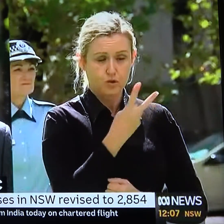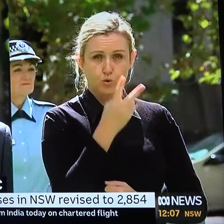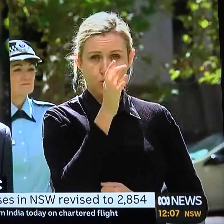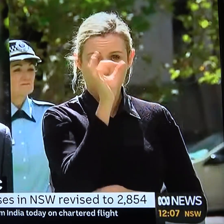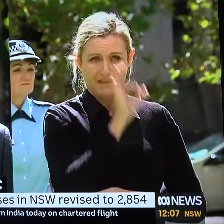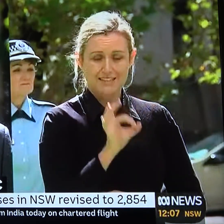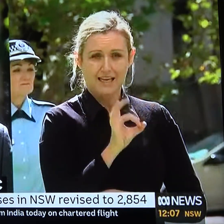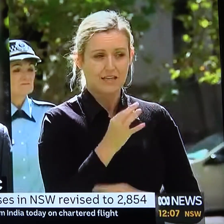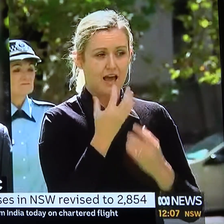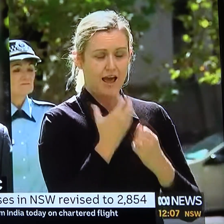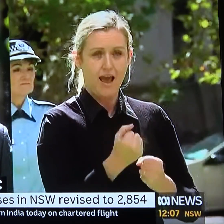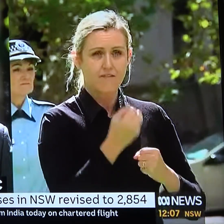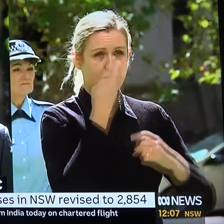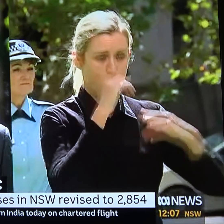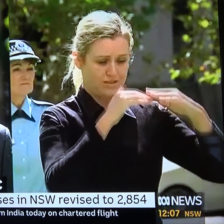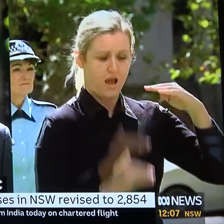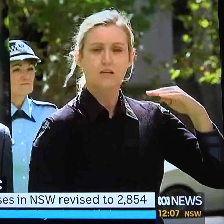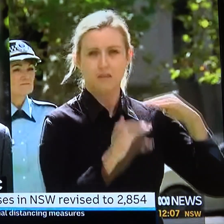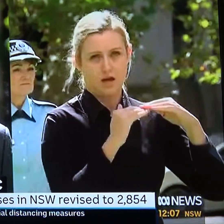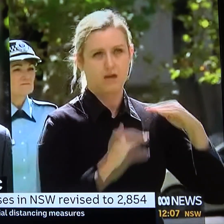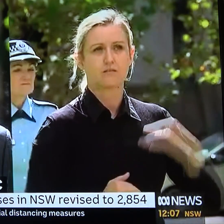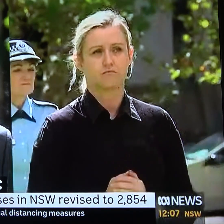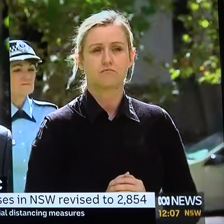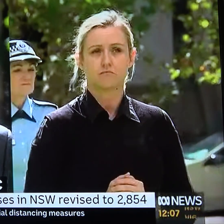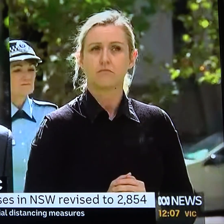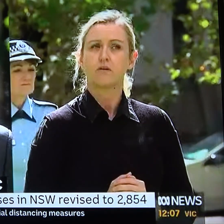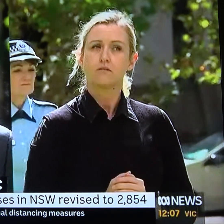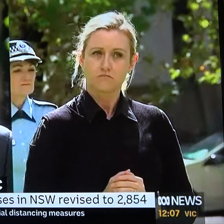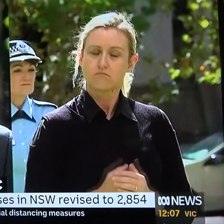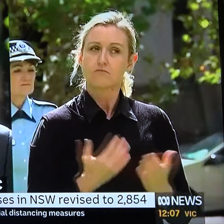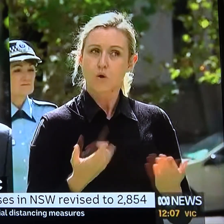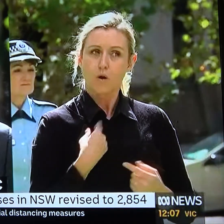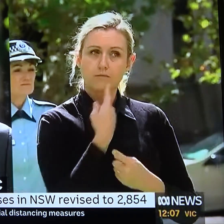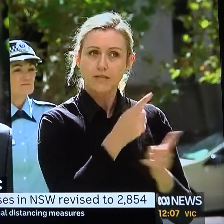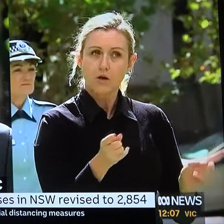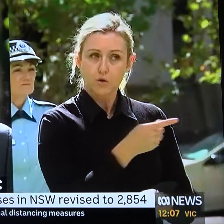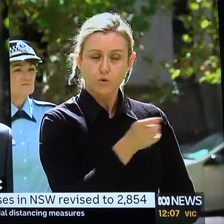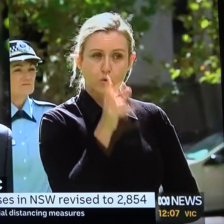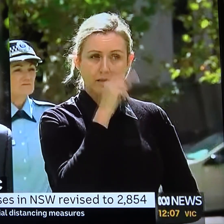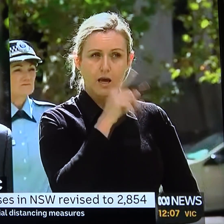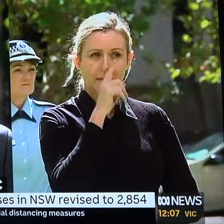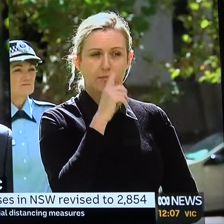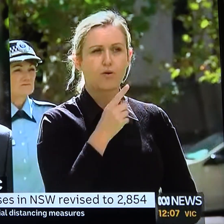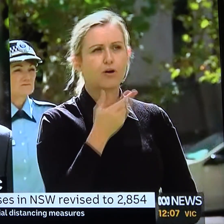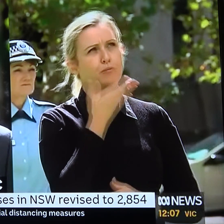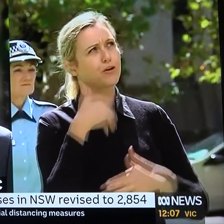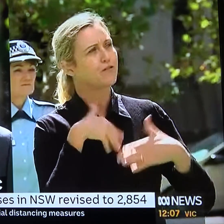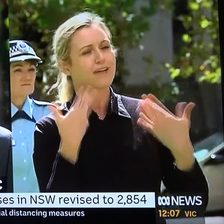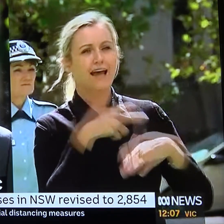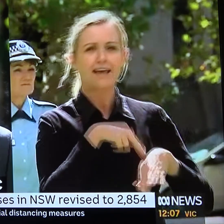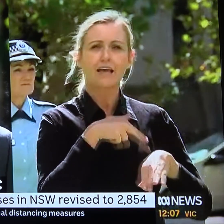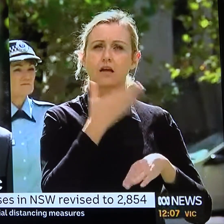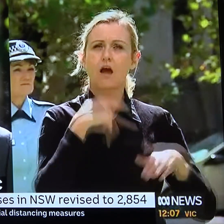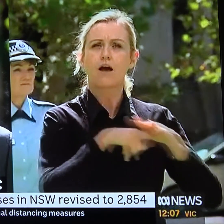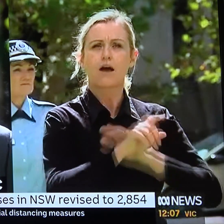beautiful Easter, certainly get out and about, exercise. It's good for your mental health, it's good for your physical health, but keep your social distance and recognise that